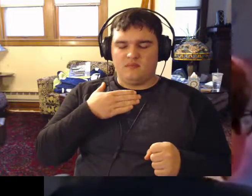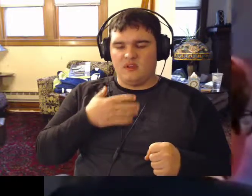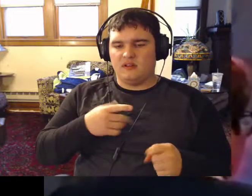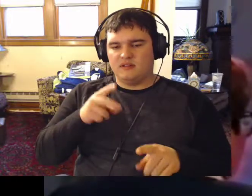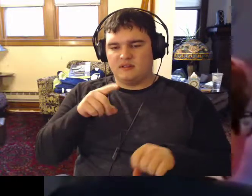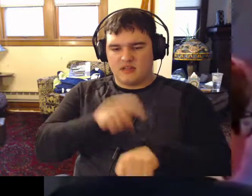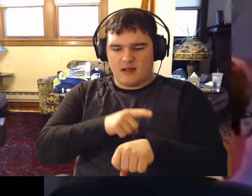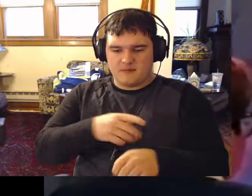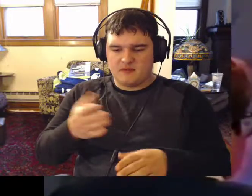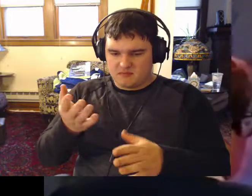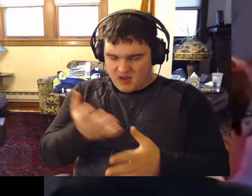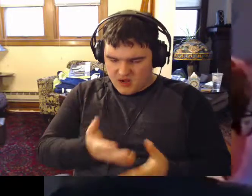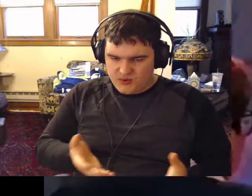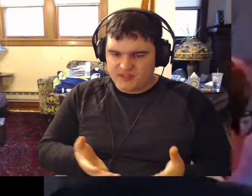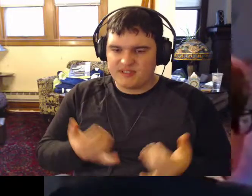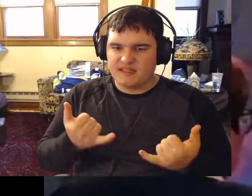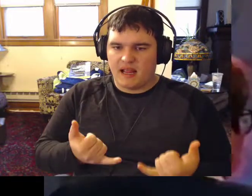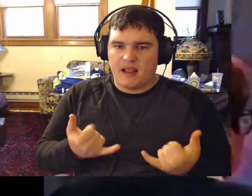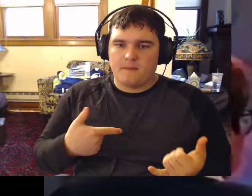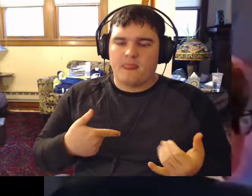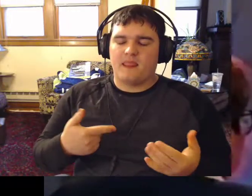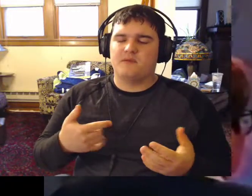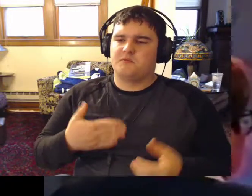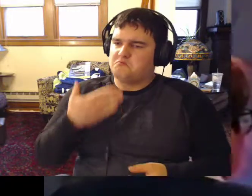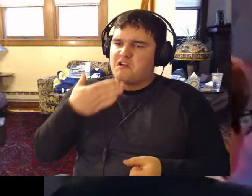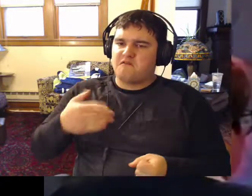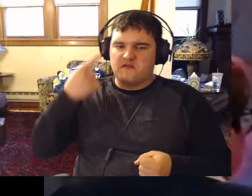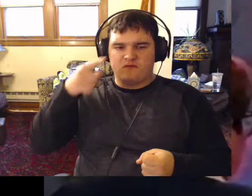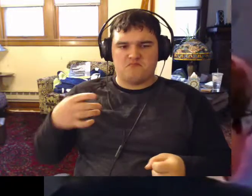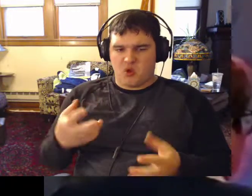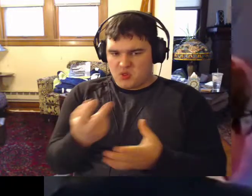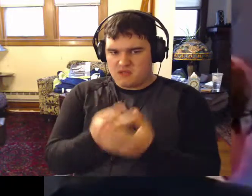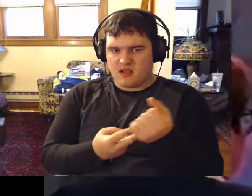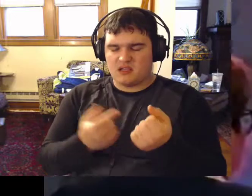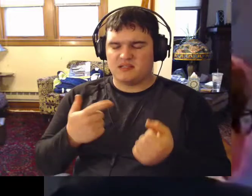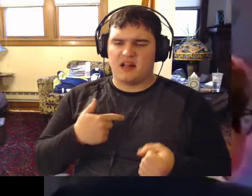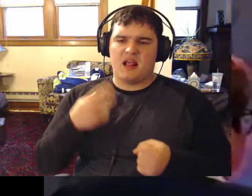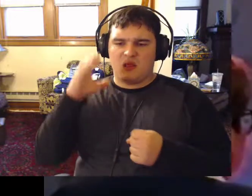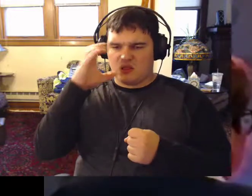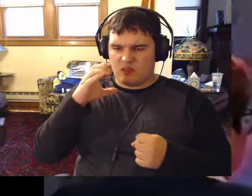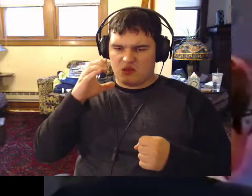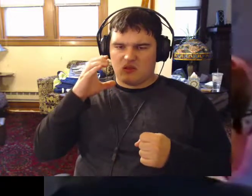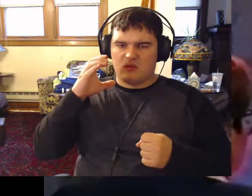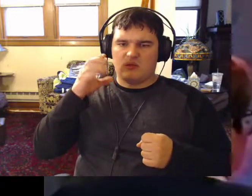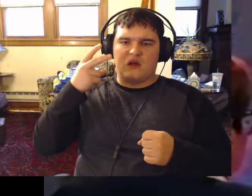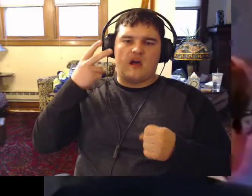of us, and I do look forward to spending more time with you in the future.